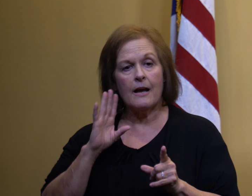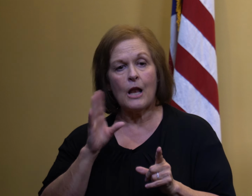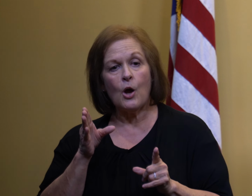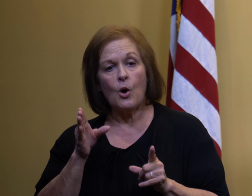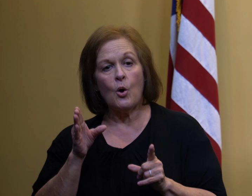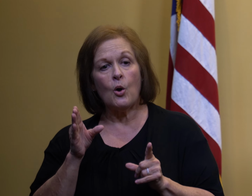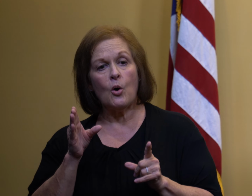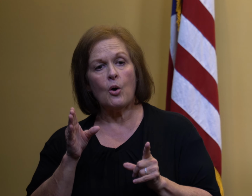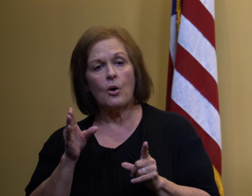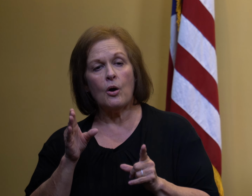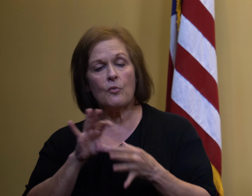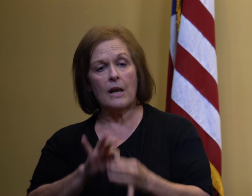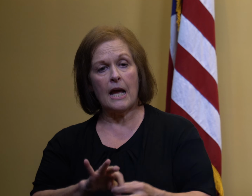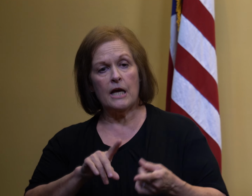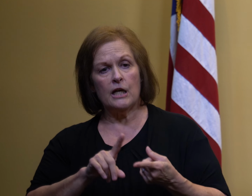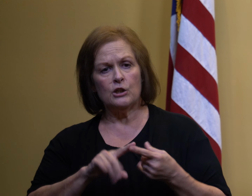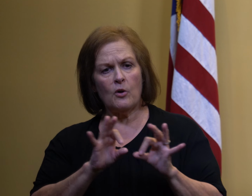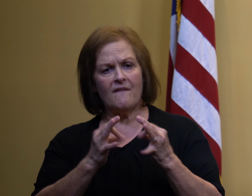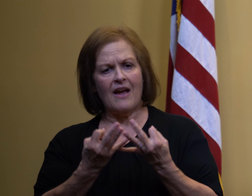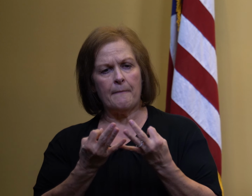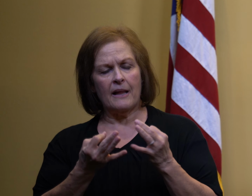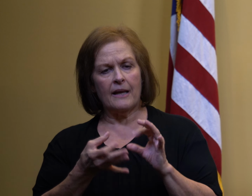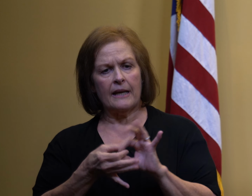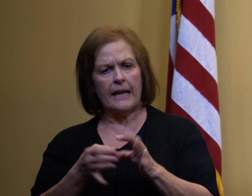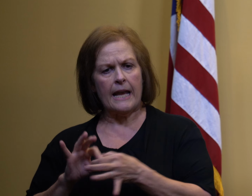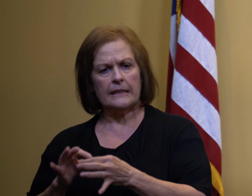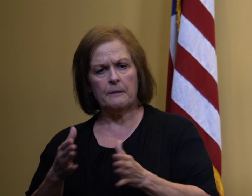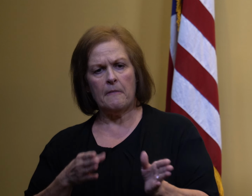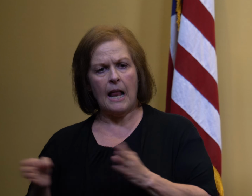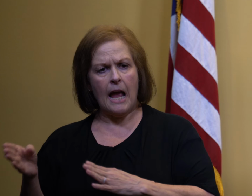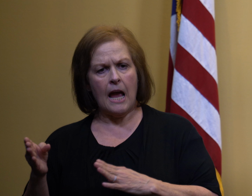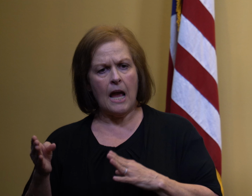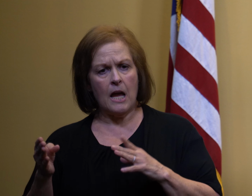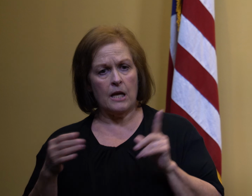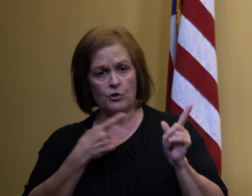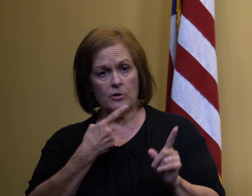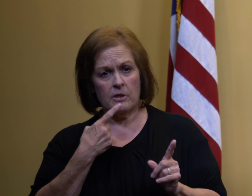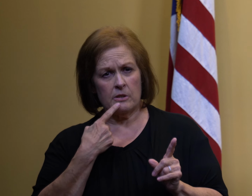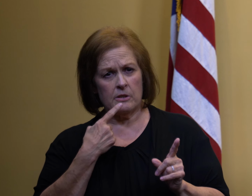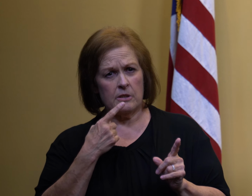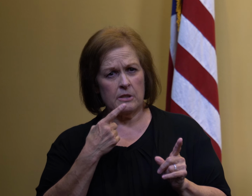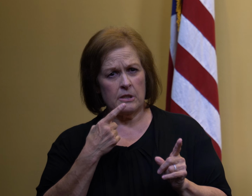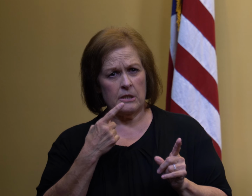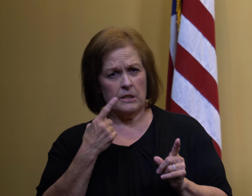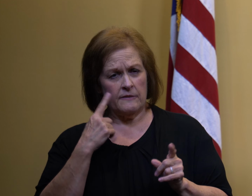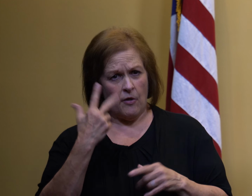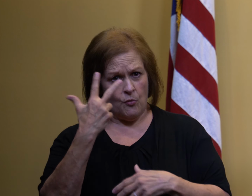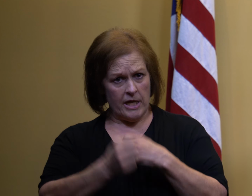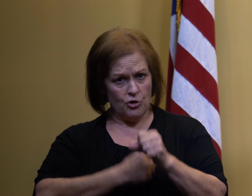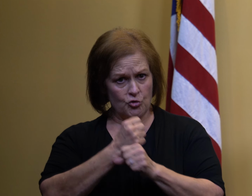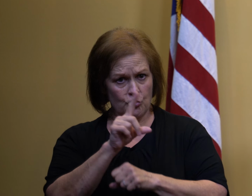you. Also related to the Family Connects plan, I'm to confirm that it's slated to last currently for